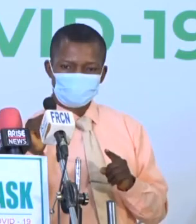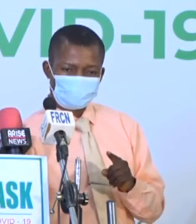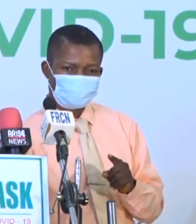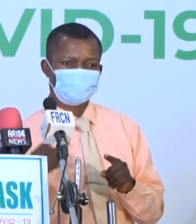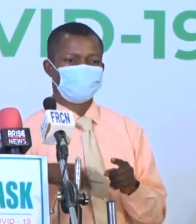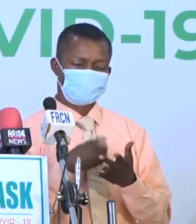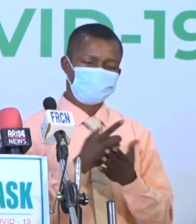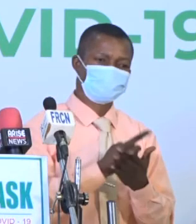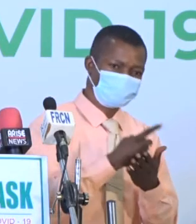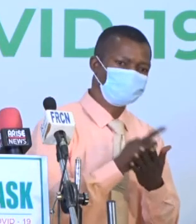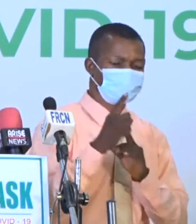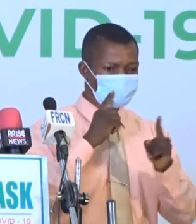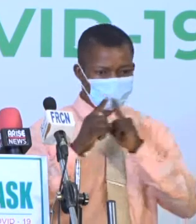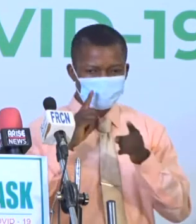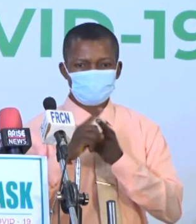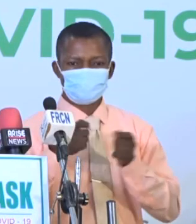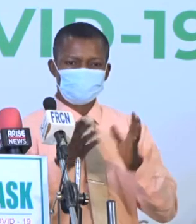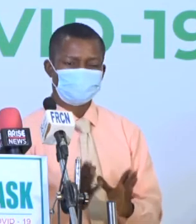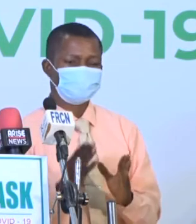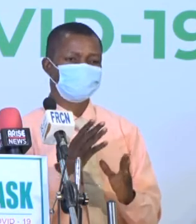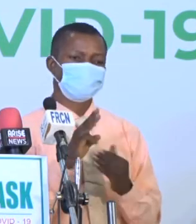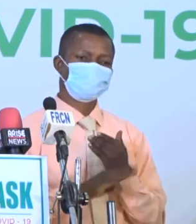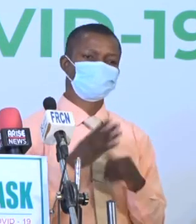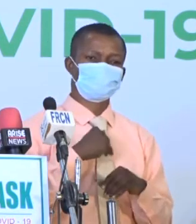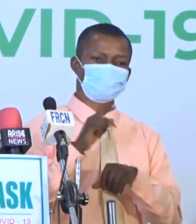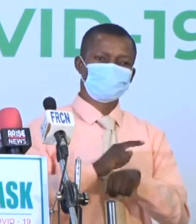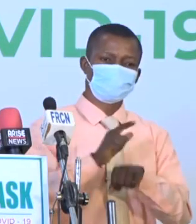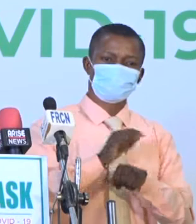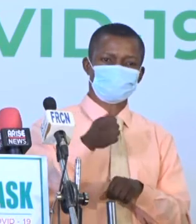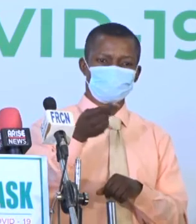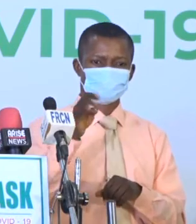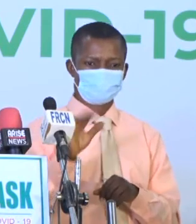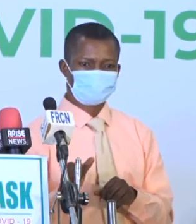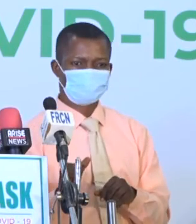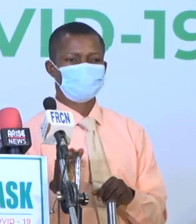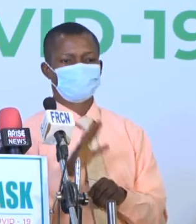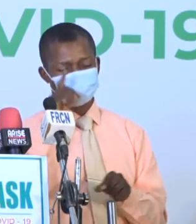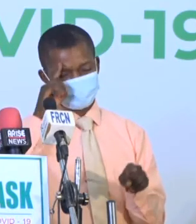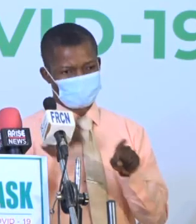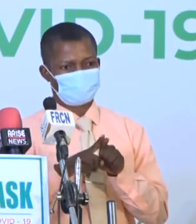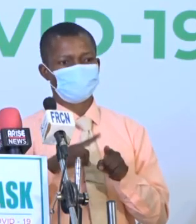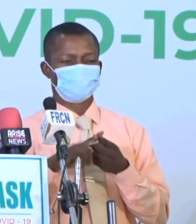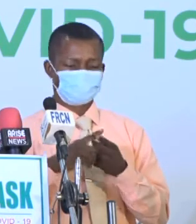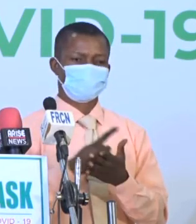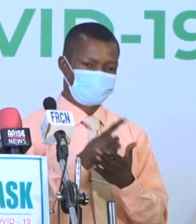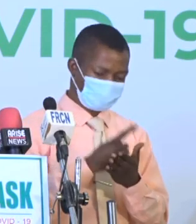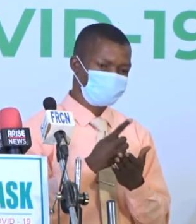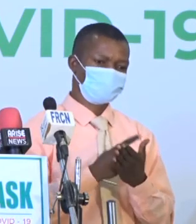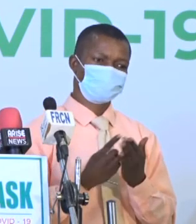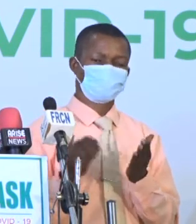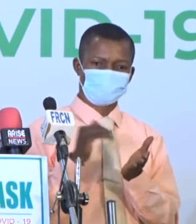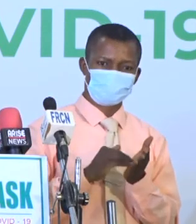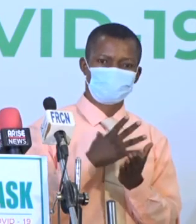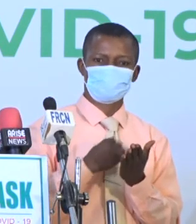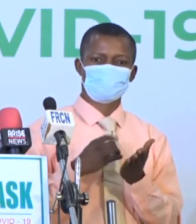We spoke with both the management and the labor unions. They agreed to go back to the discussion table. And the